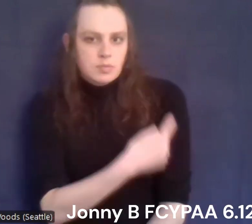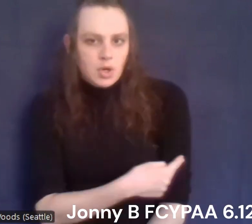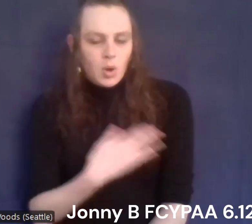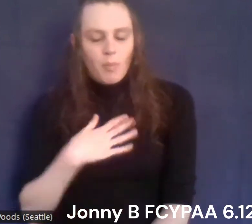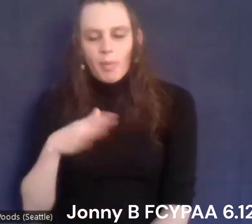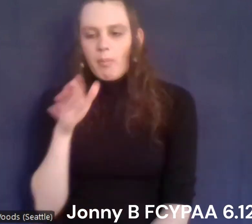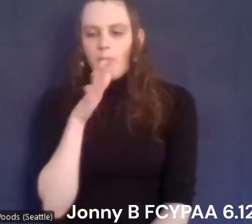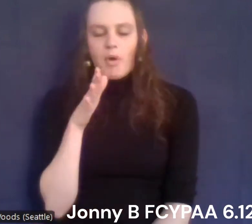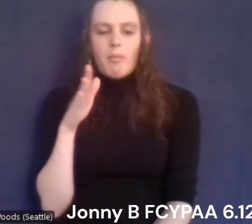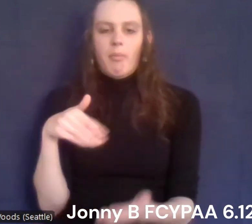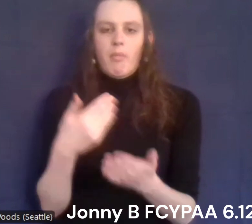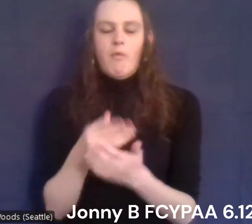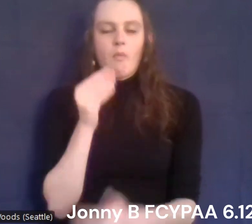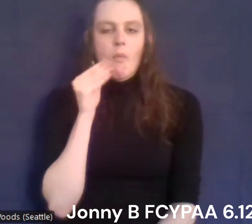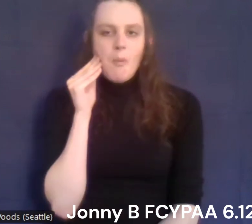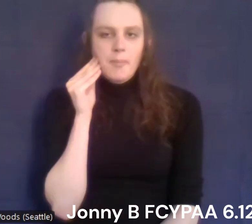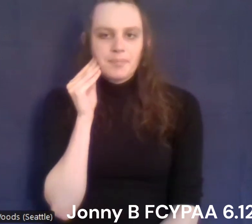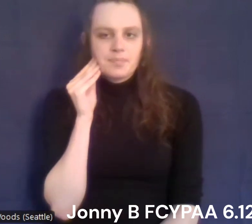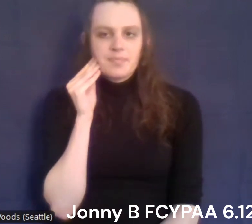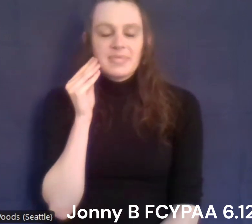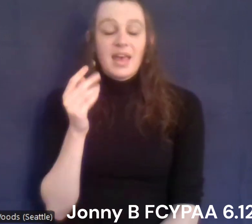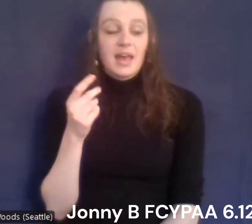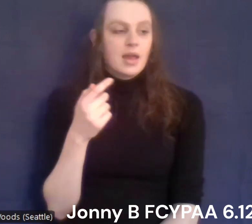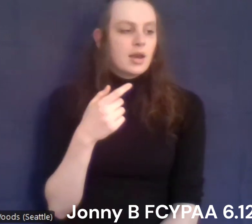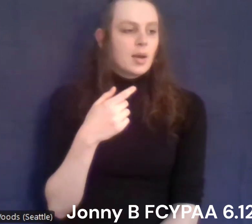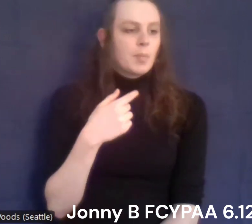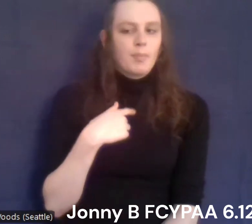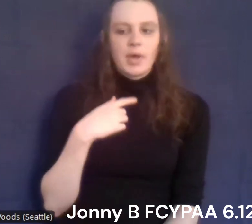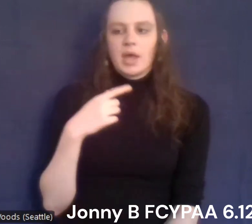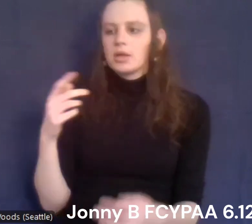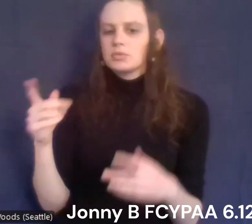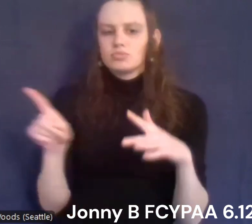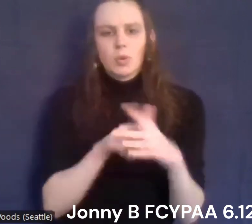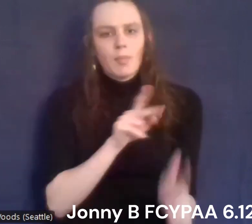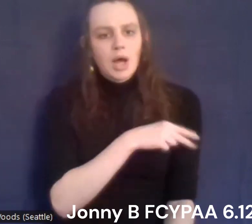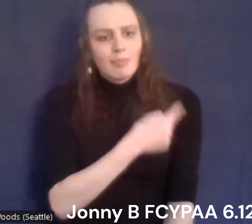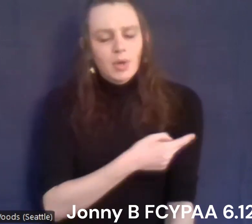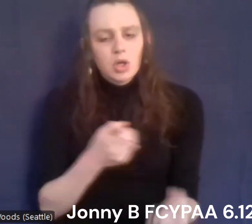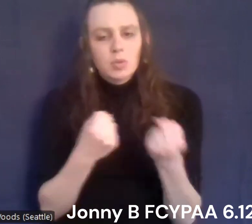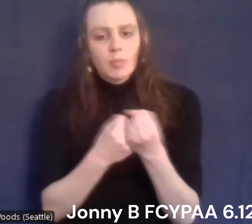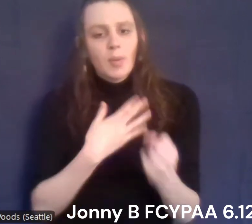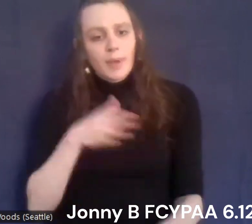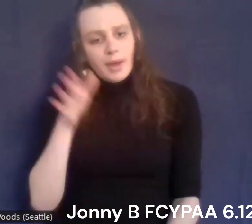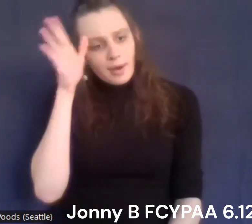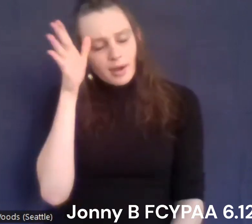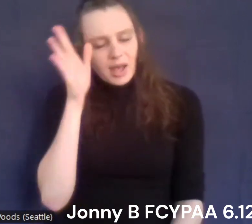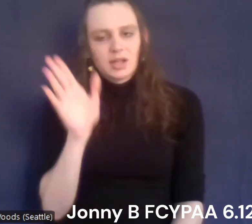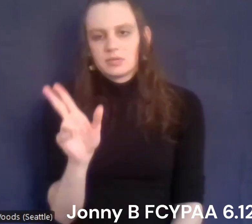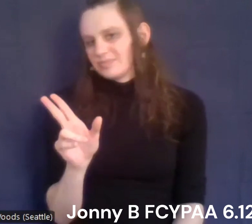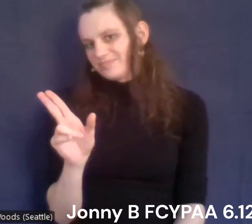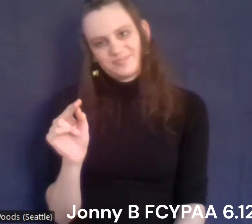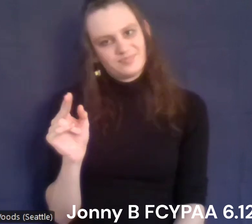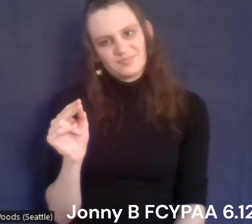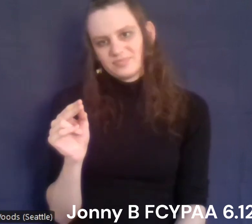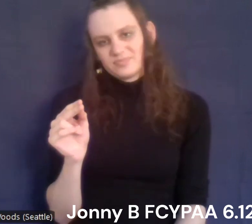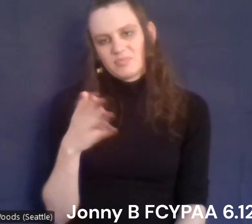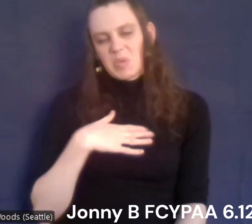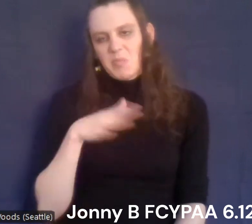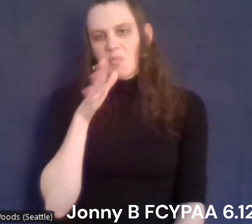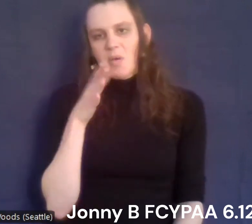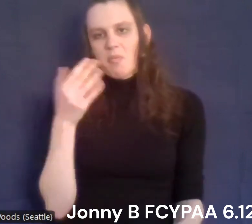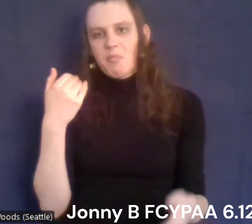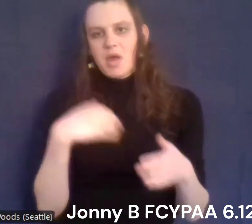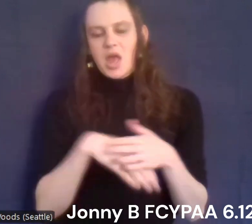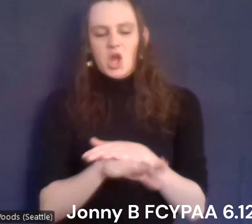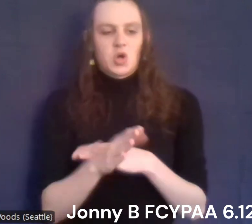being there with my dad who's fallen, and we got to take him to the hospital, she walks into my room, and I got just a handle of